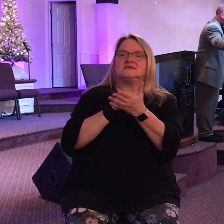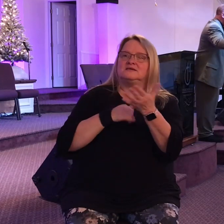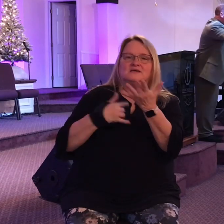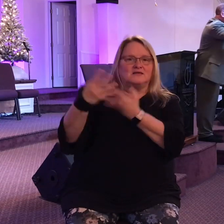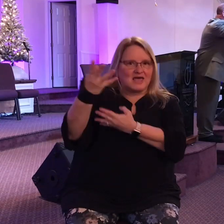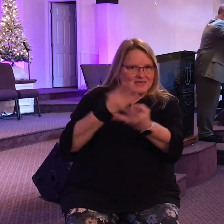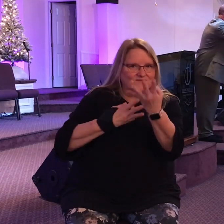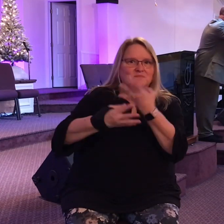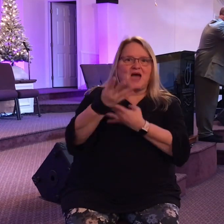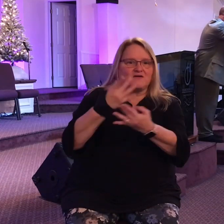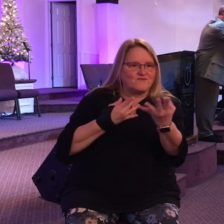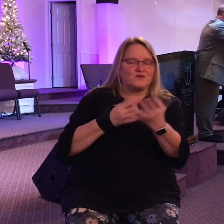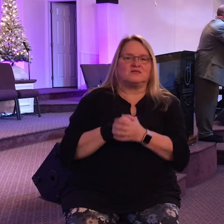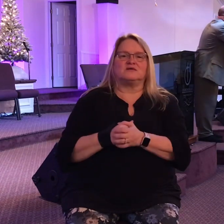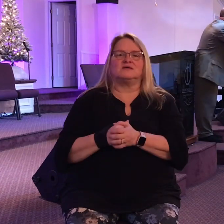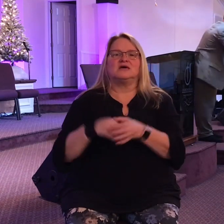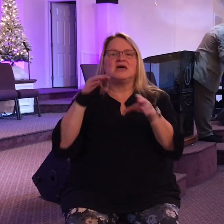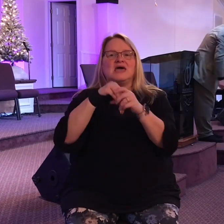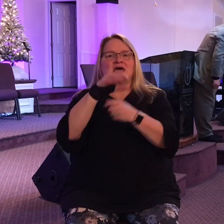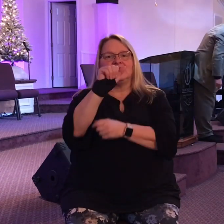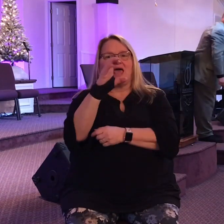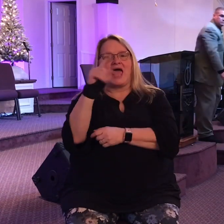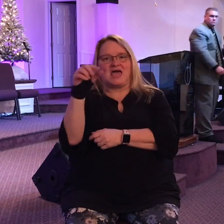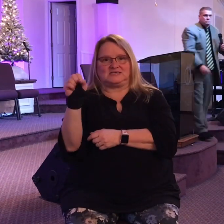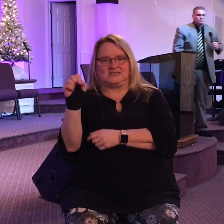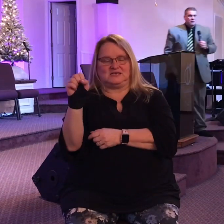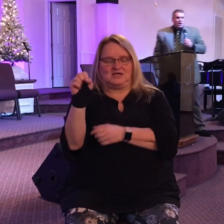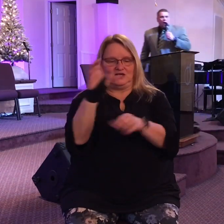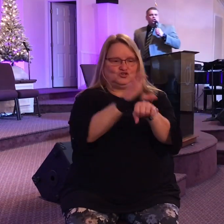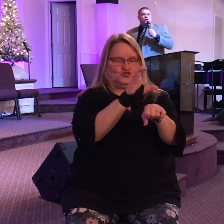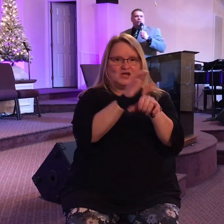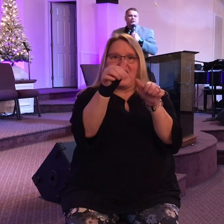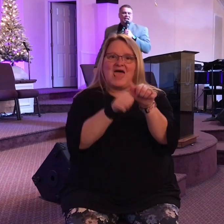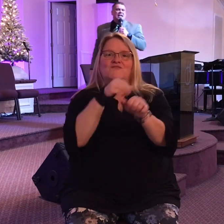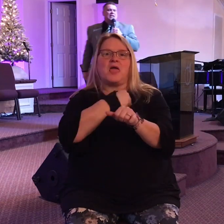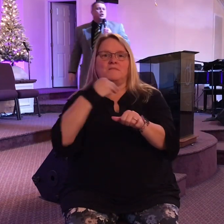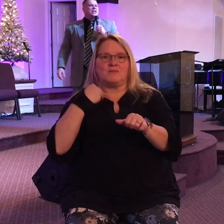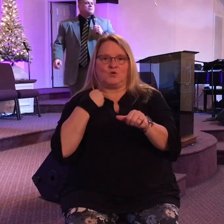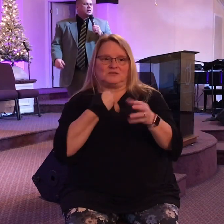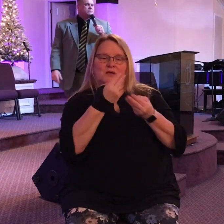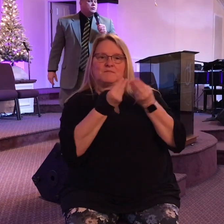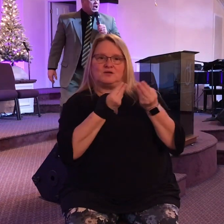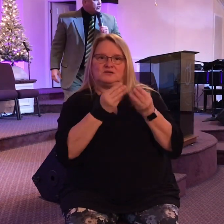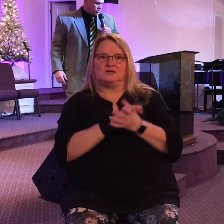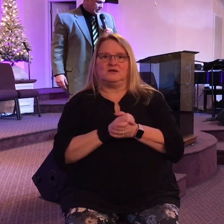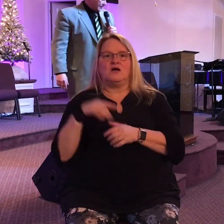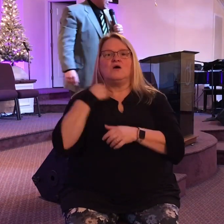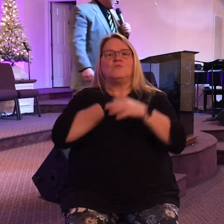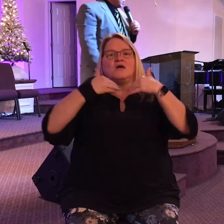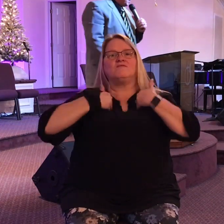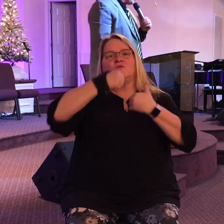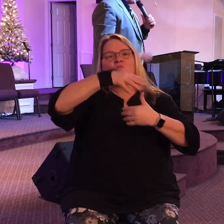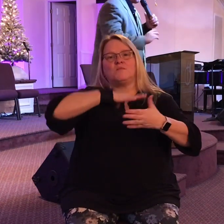setting, every member is a minister. I want you to know there is a lady who emails me